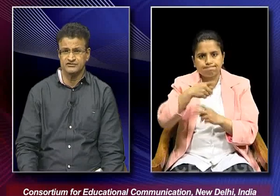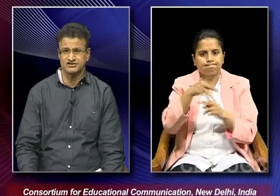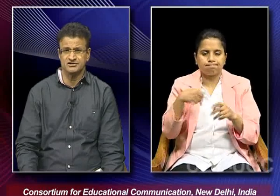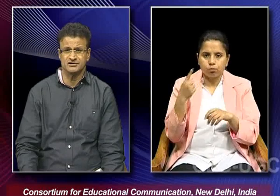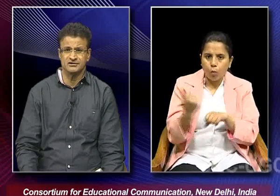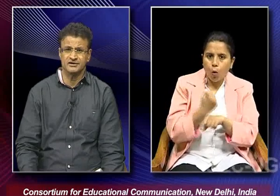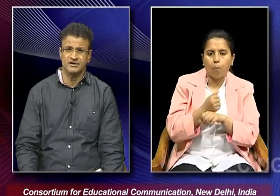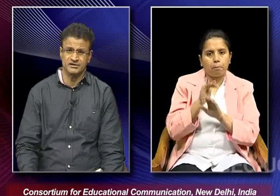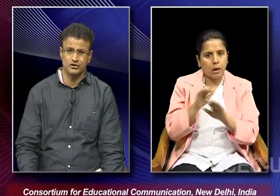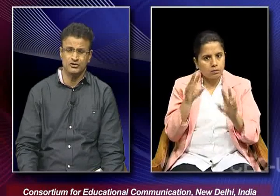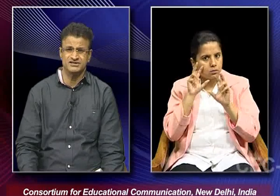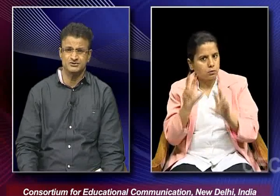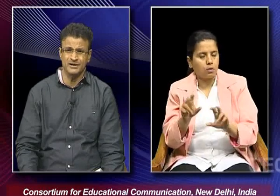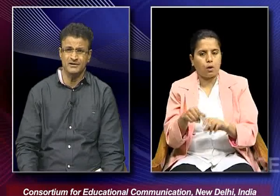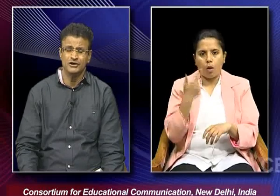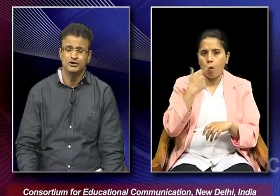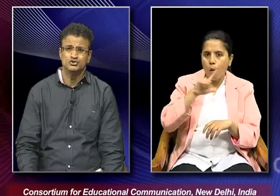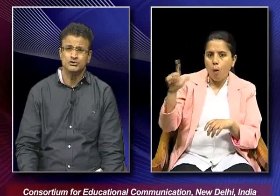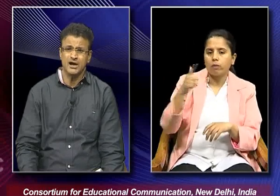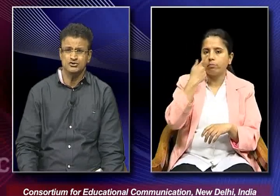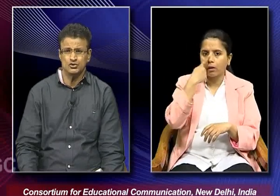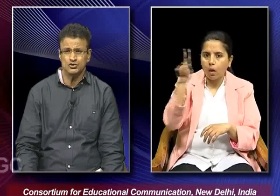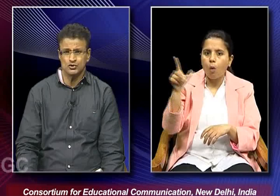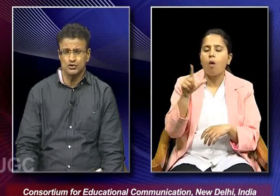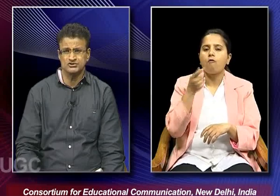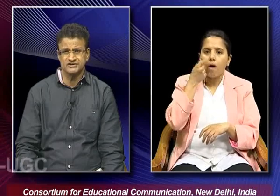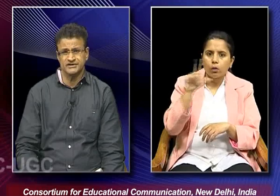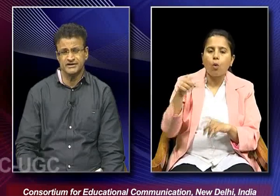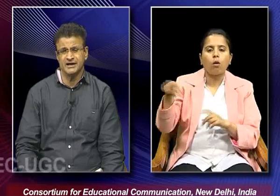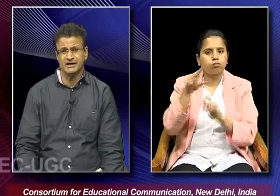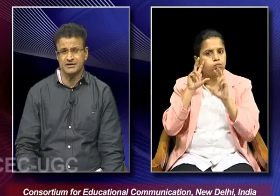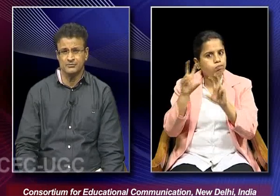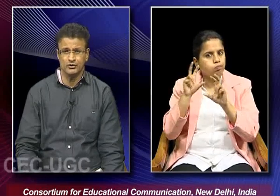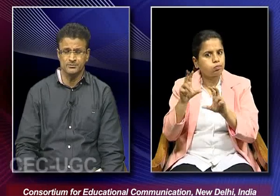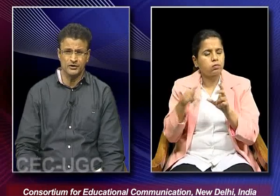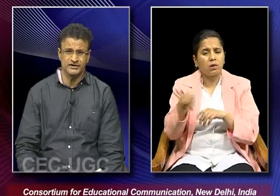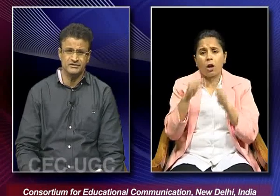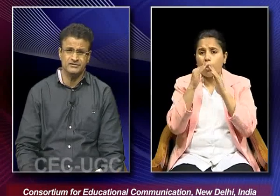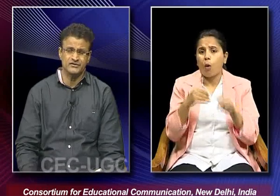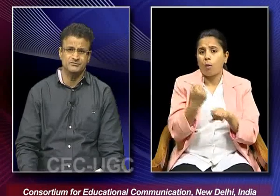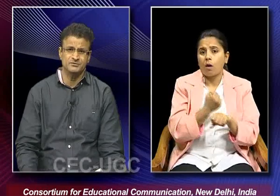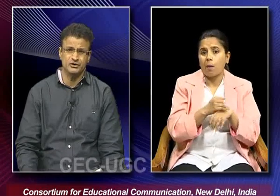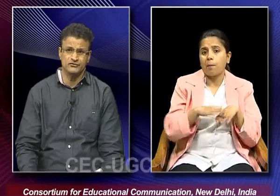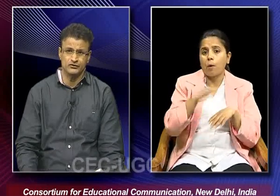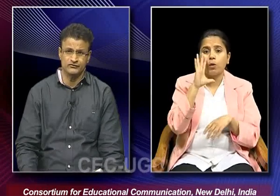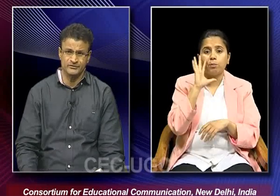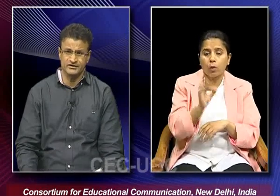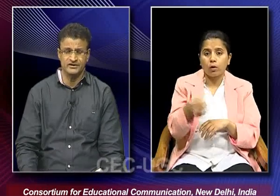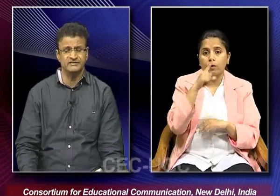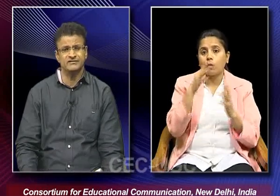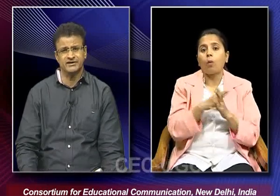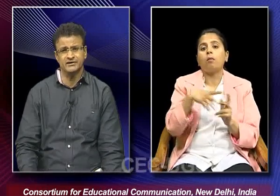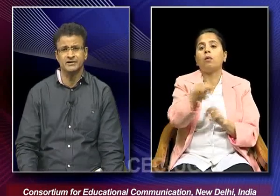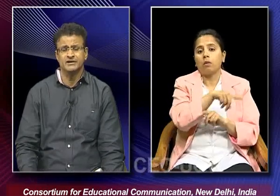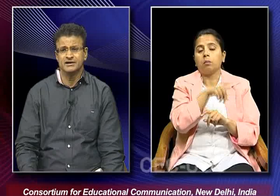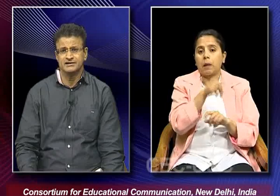care of the children and her in-laws as well. So the household chores, they are more important from the point of view of women, and